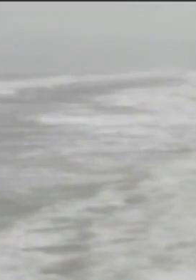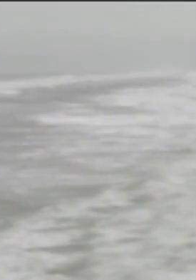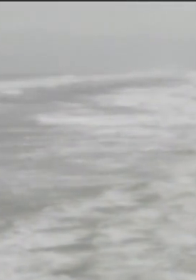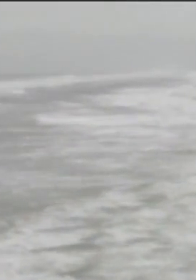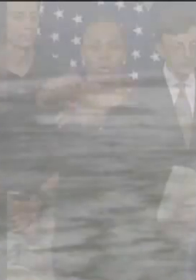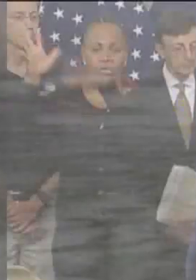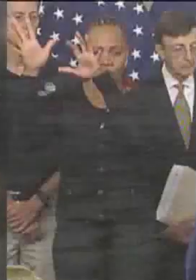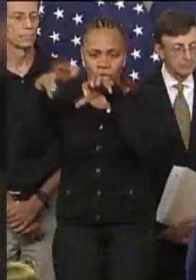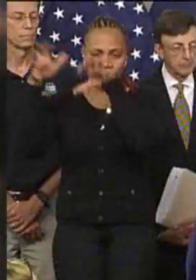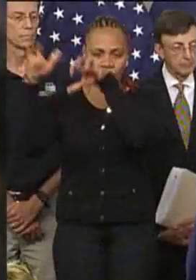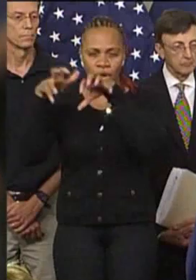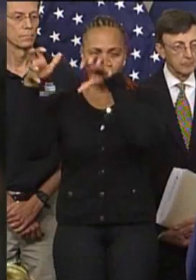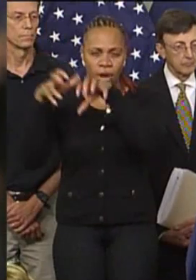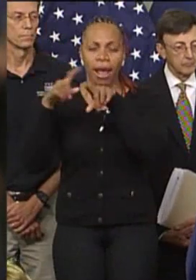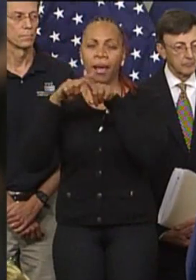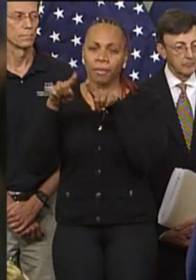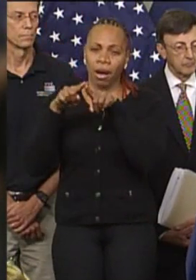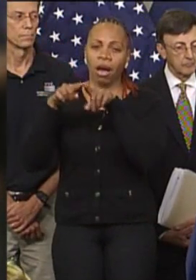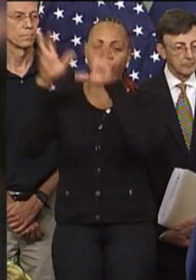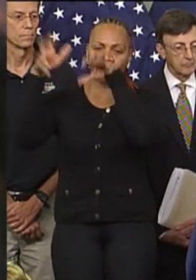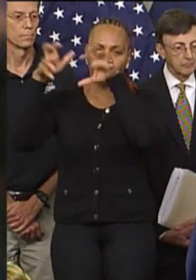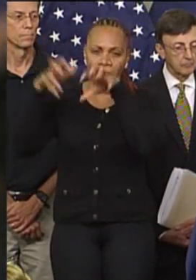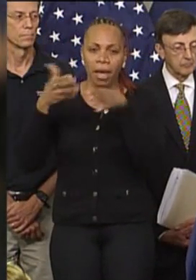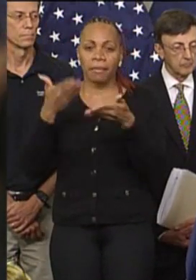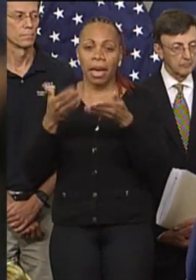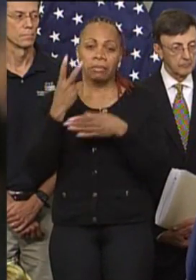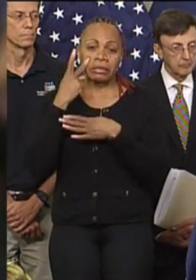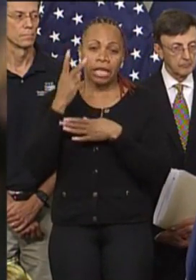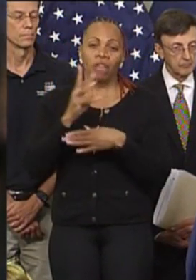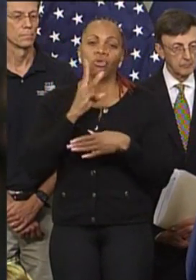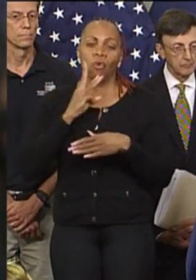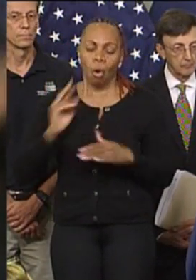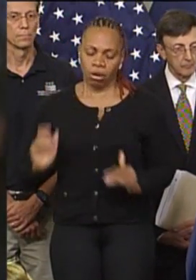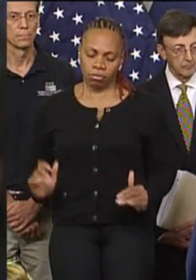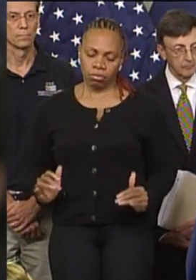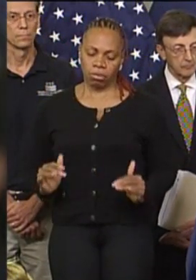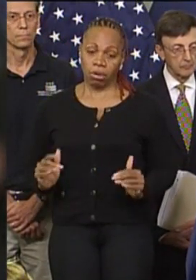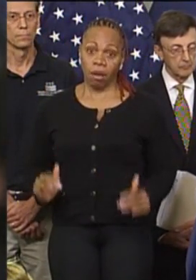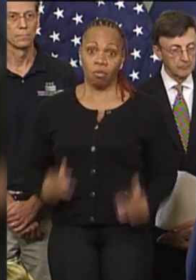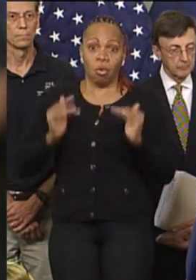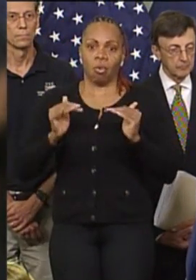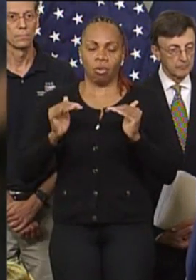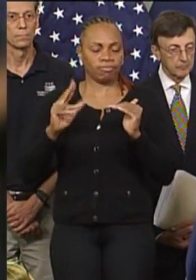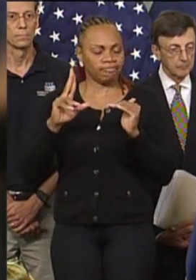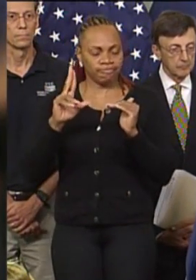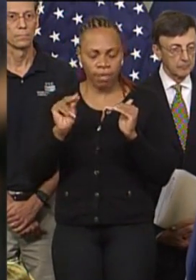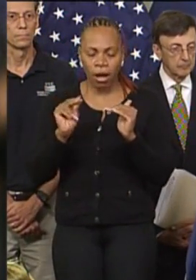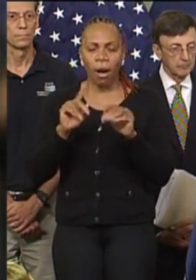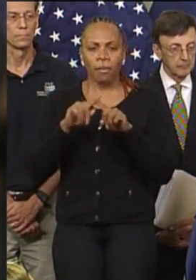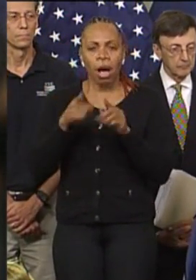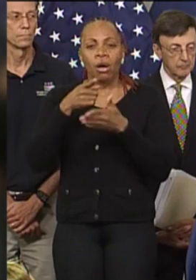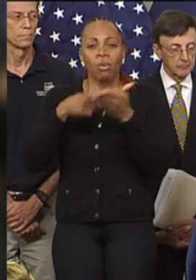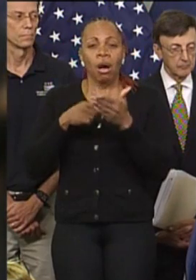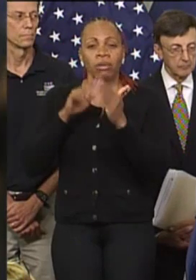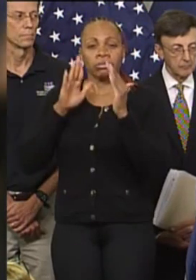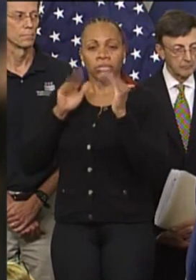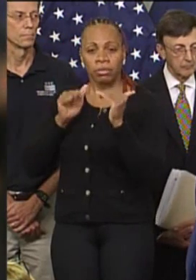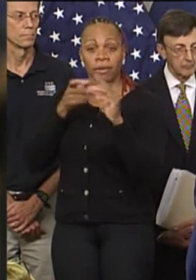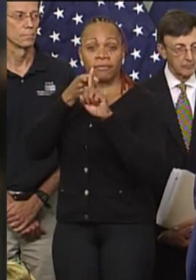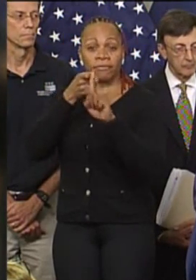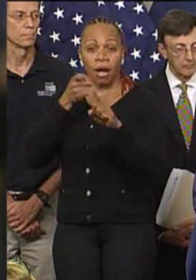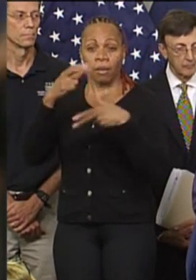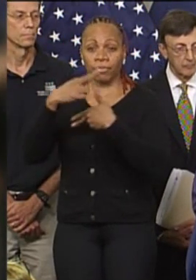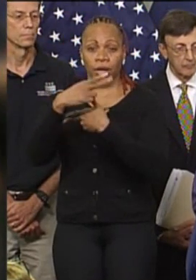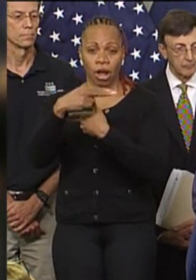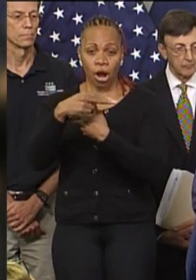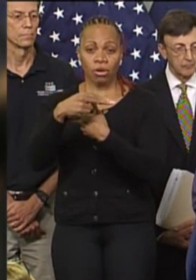surge. With this storm, we'll likely see a slow pileup of water rather than a sudden surge, which is what you would expect from a hurricane, and